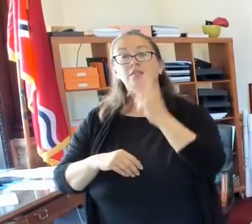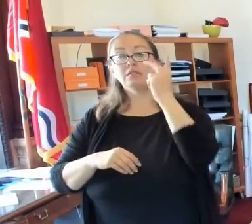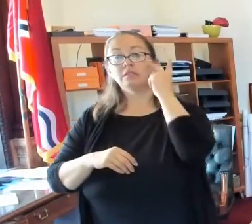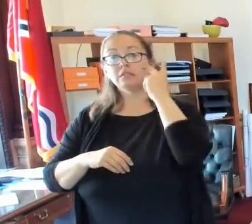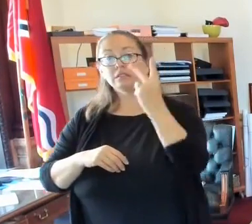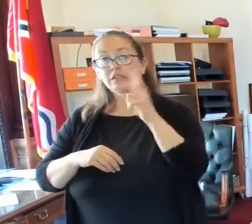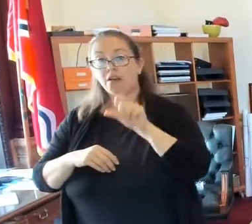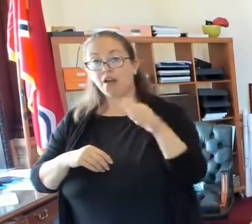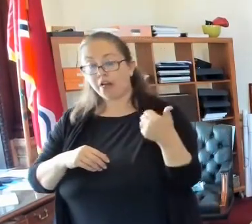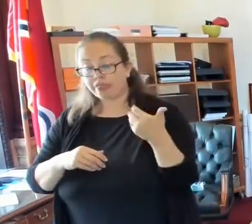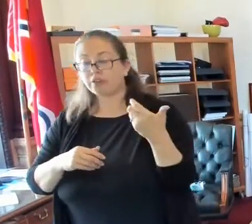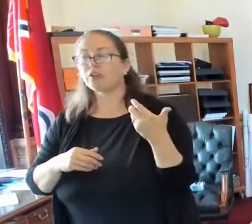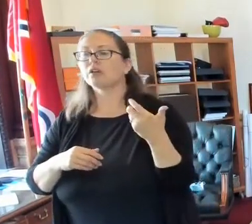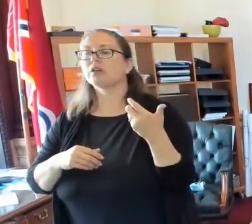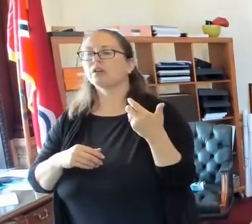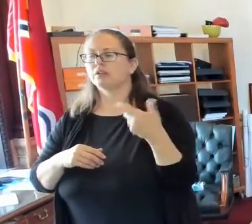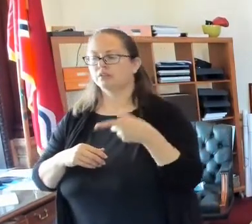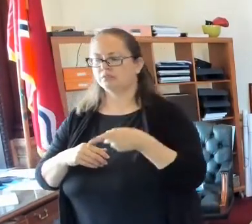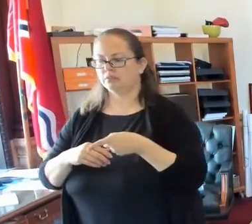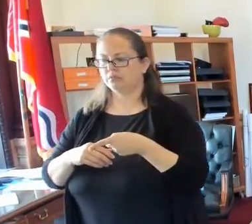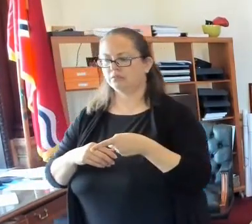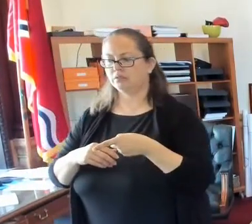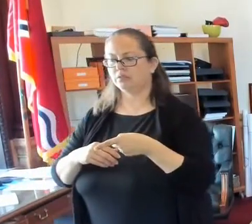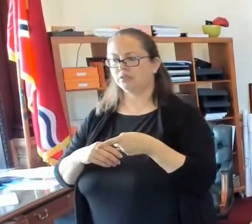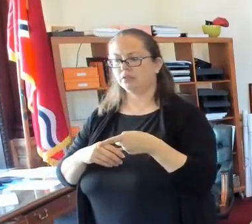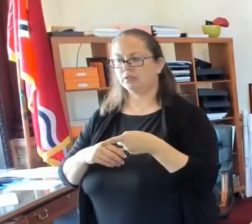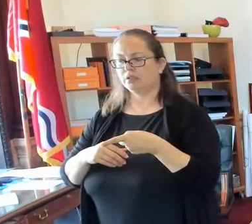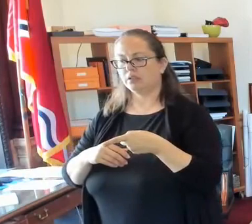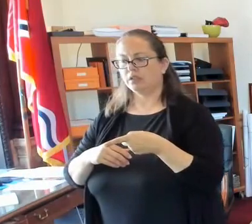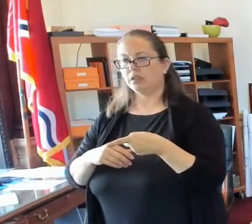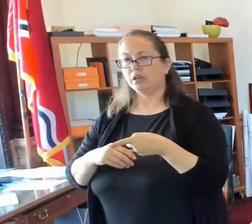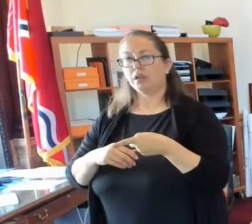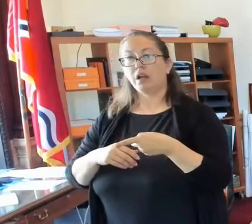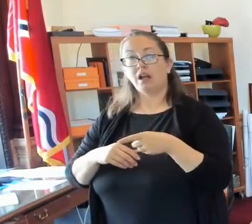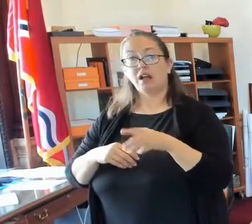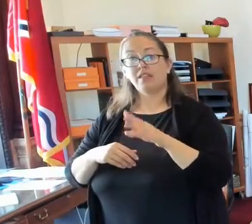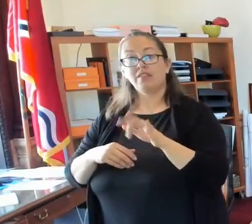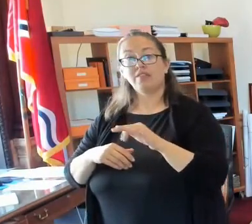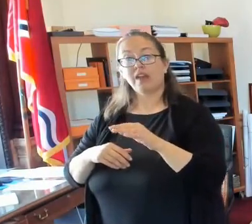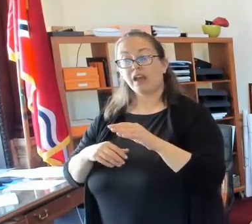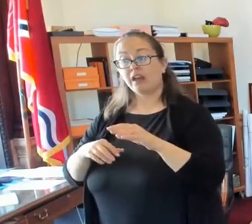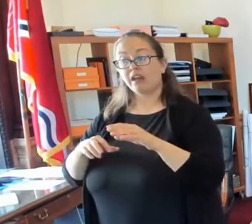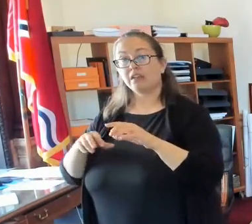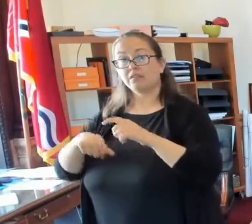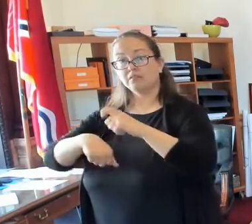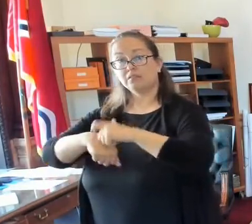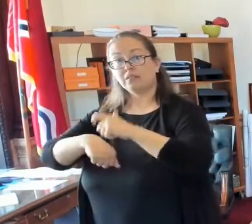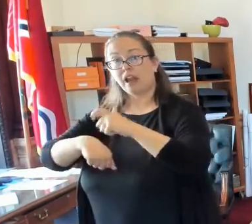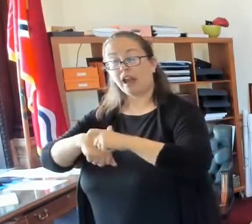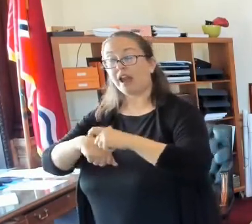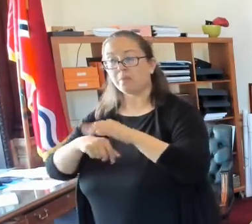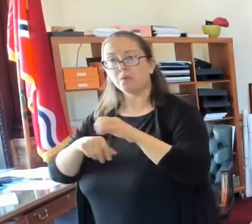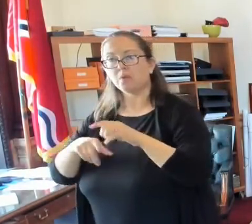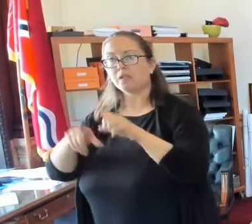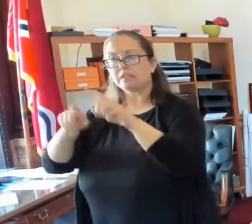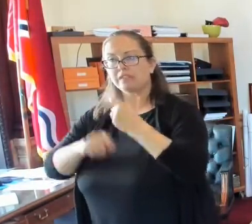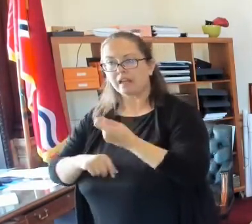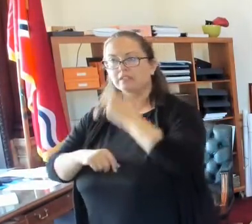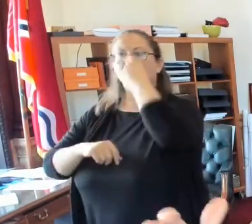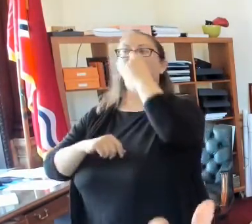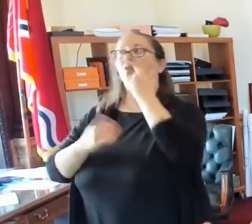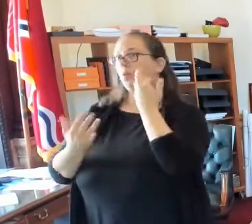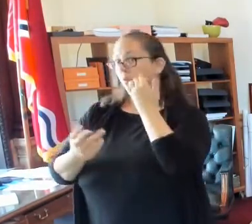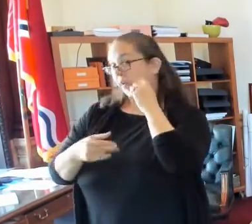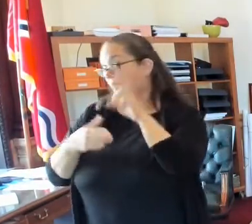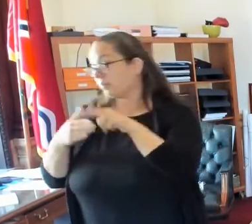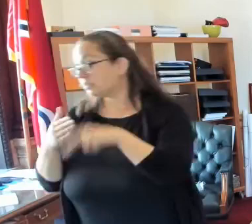that the length of time that it's taking to get tests back is running a little bit better. We still have